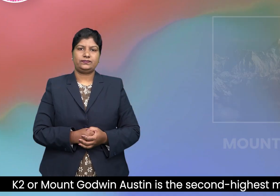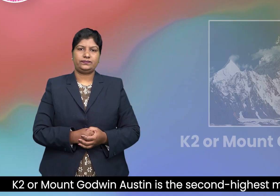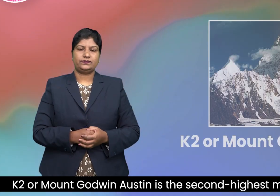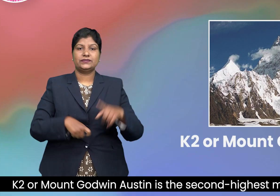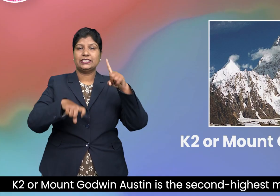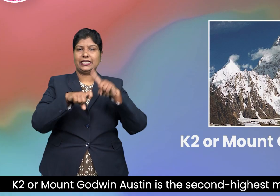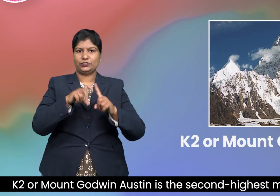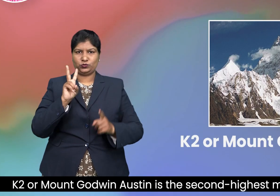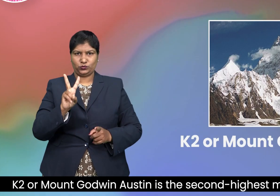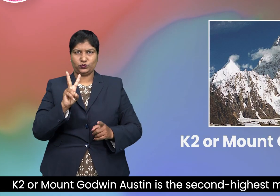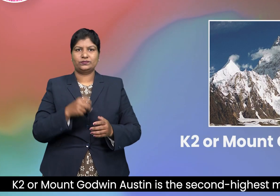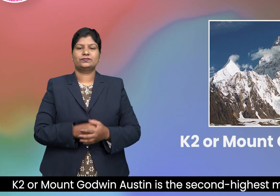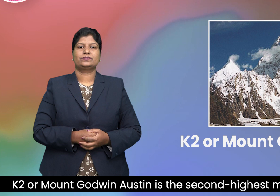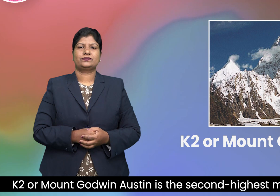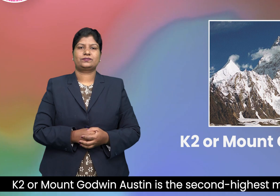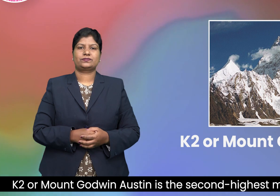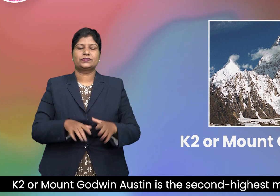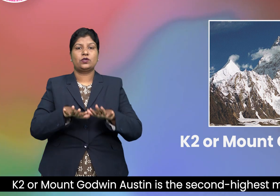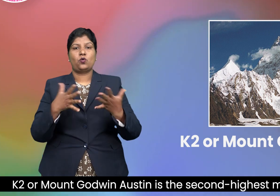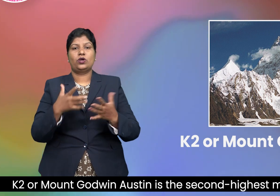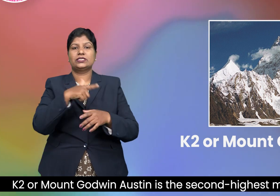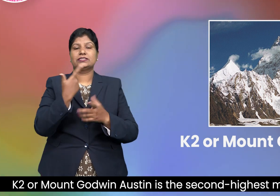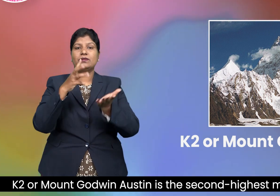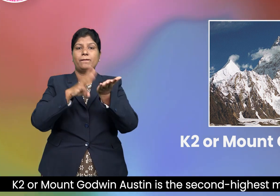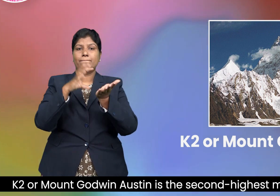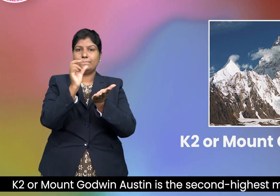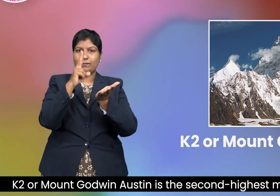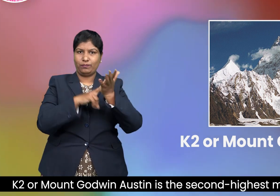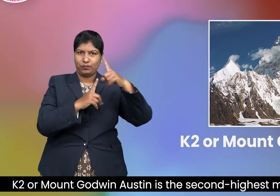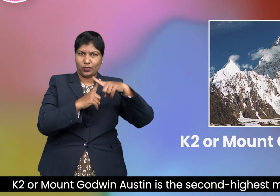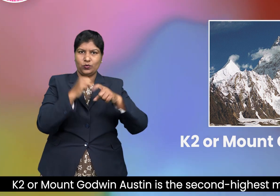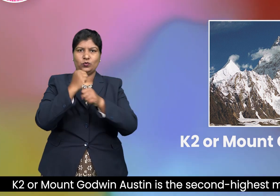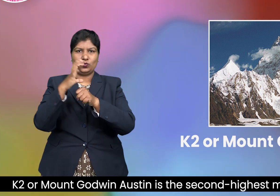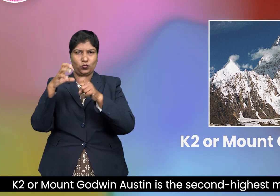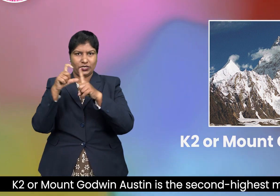Keto or Mount Godwin Austin